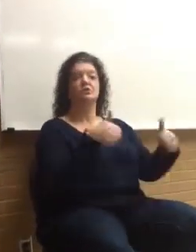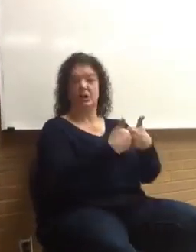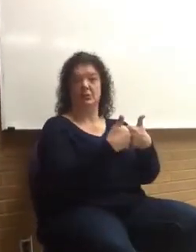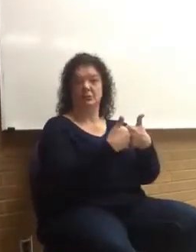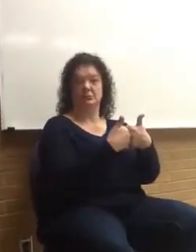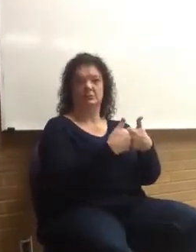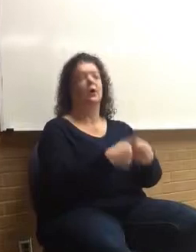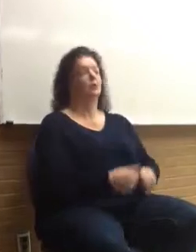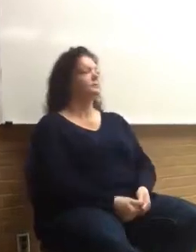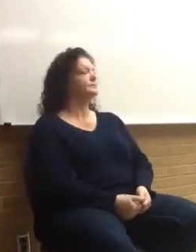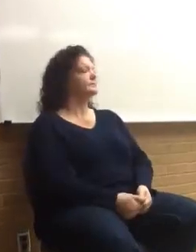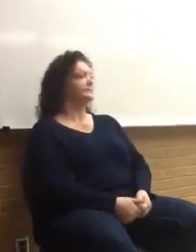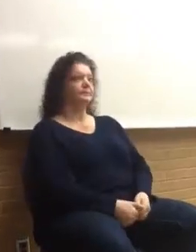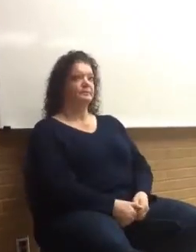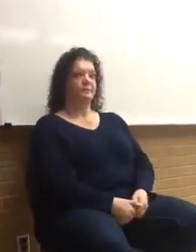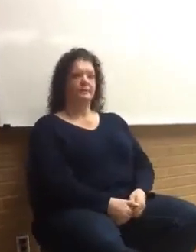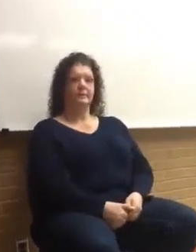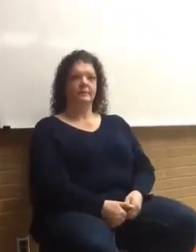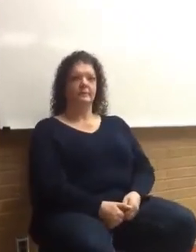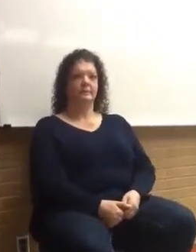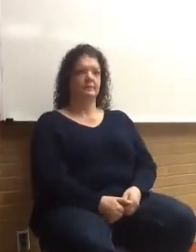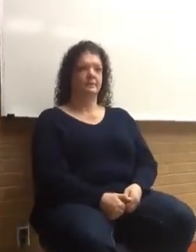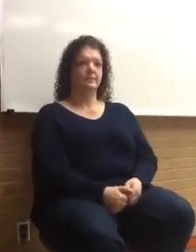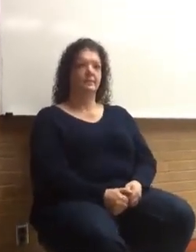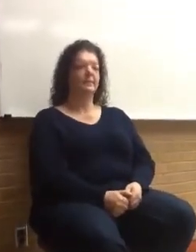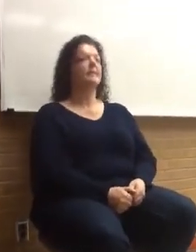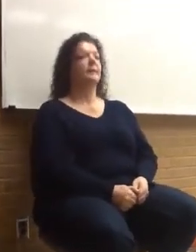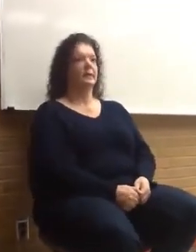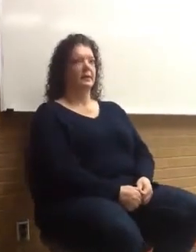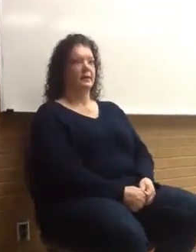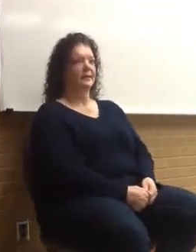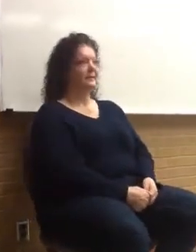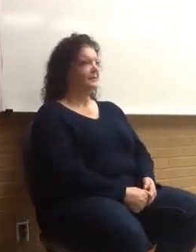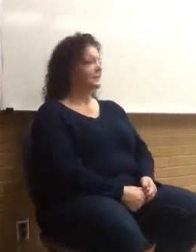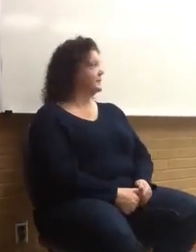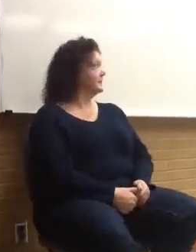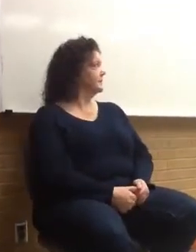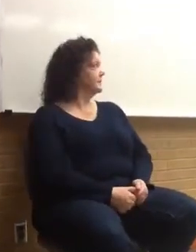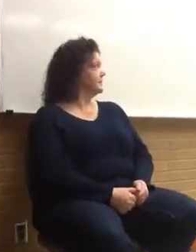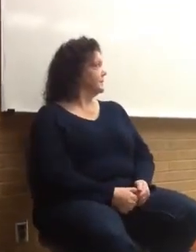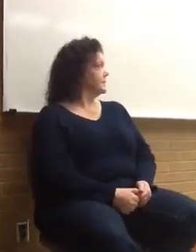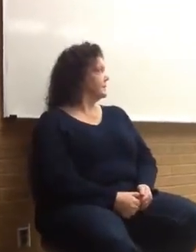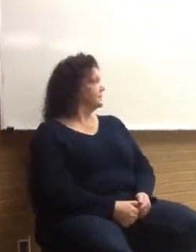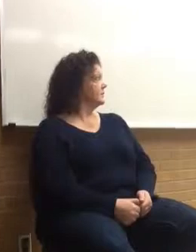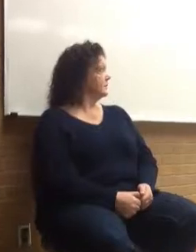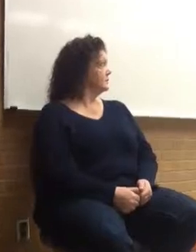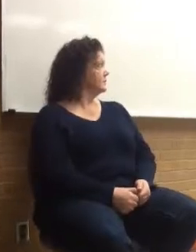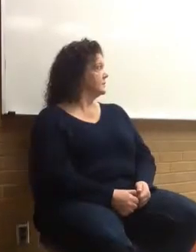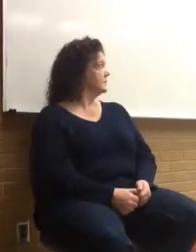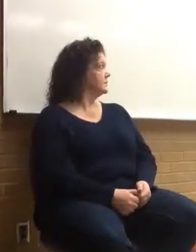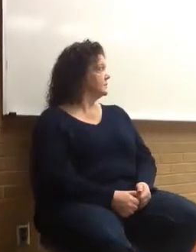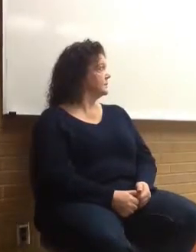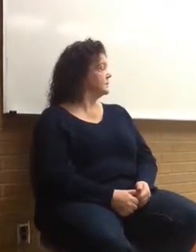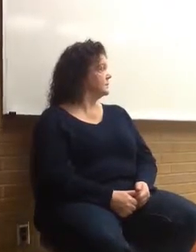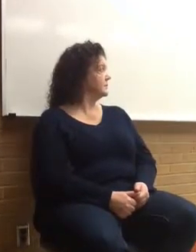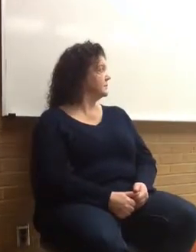tell you why. We are going to do one of them in here next semester. As soon as you walk into 1050, you do another type,